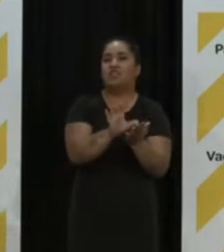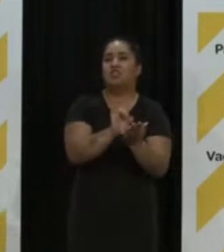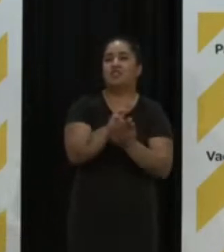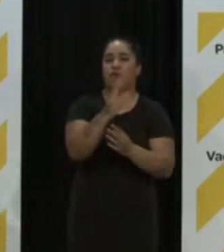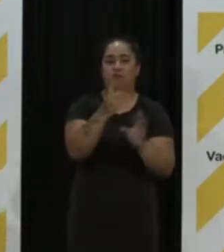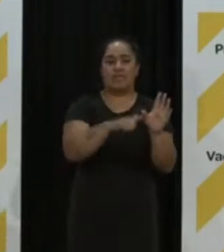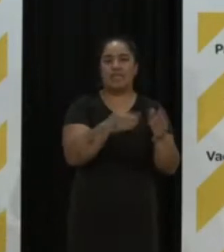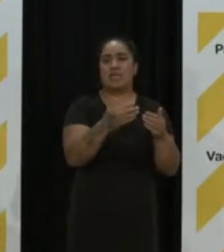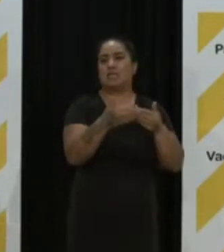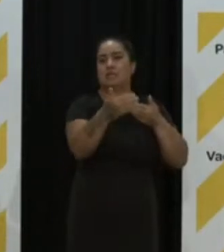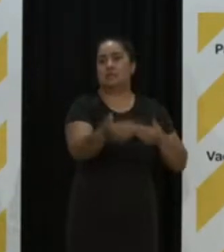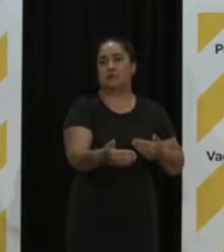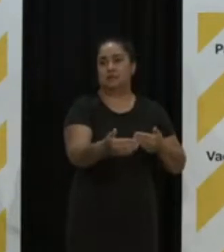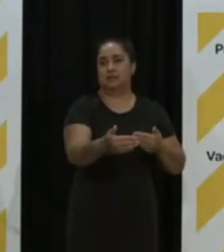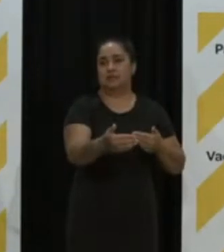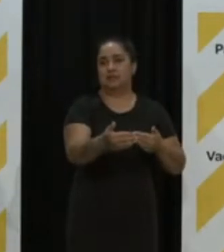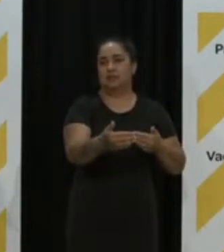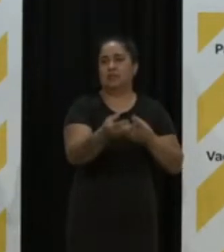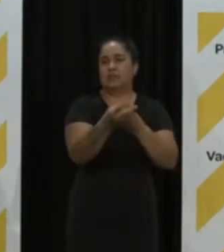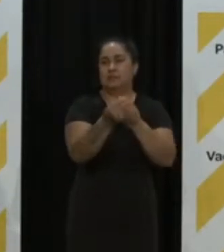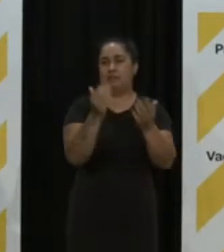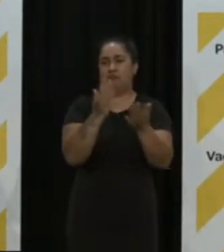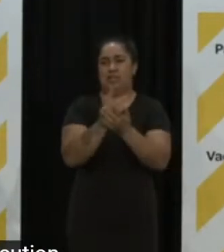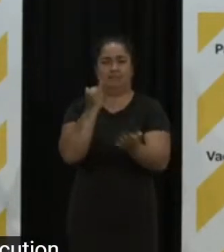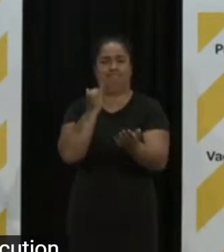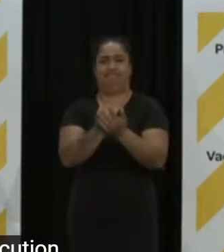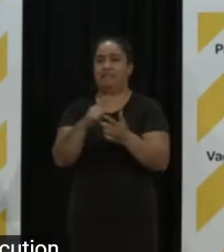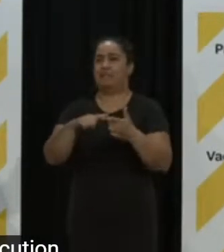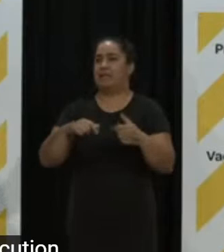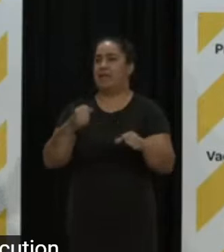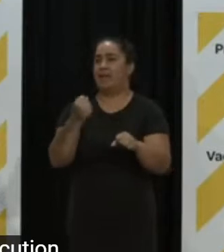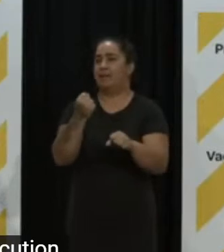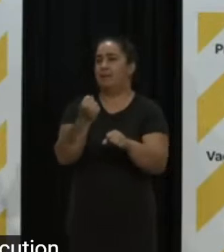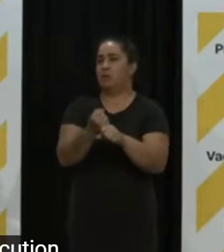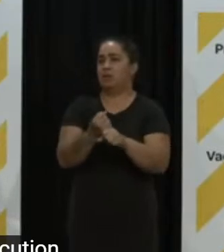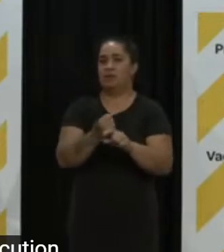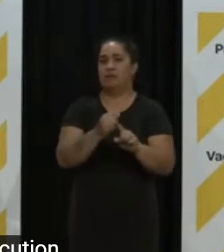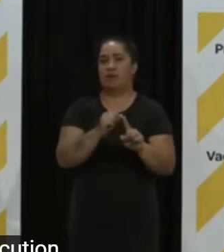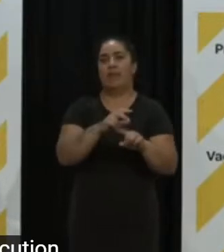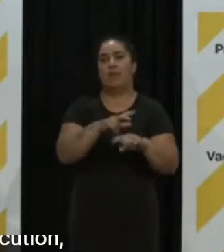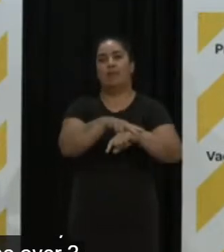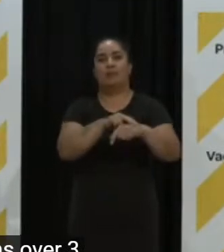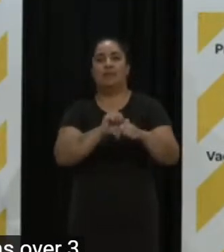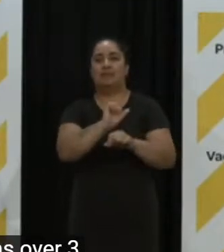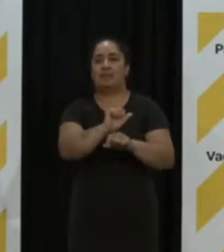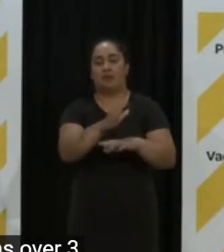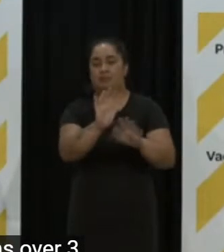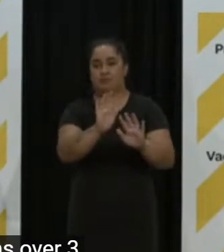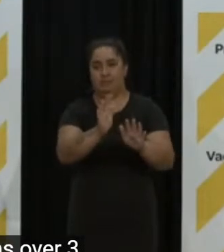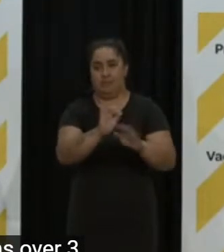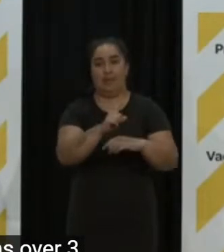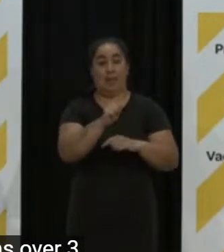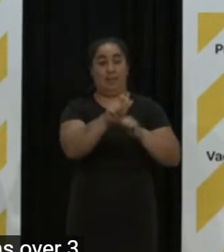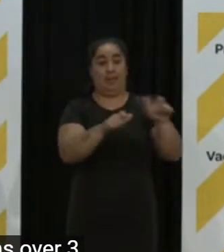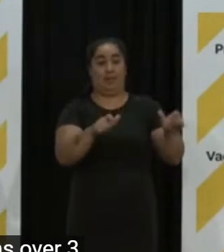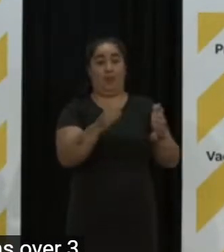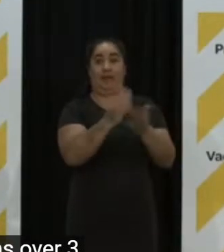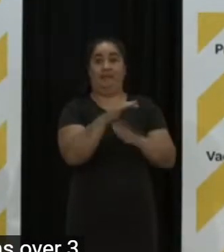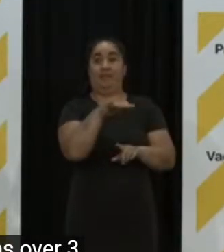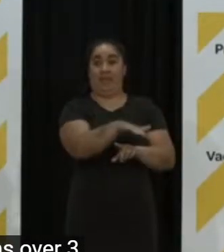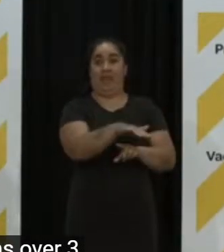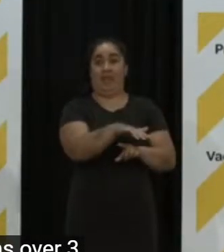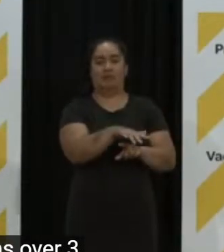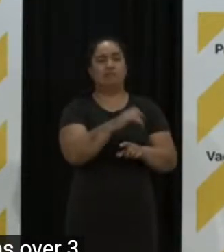and some pretty bad examples of their behaviour towards neighbours, but Yeah. they are allowed to remain there.